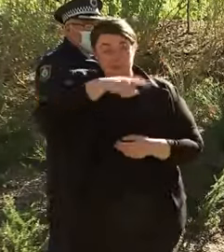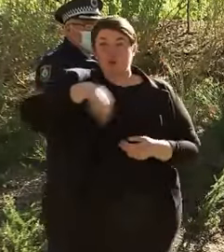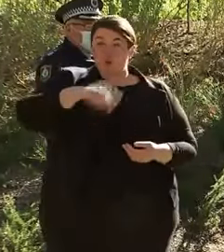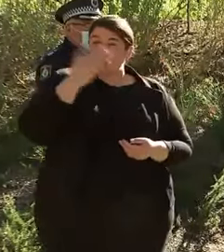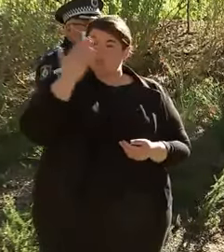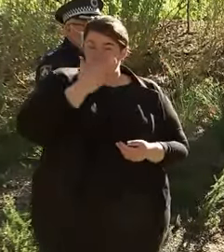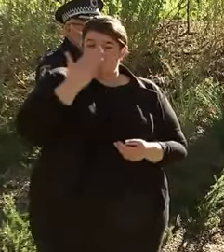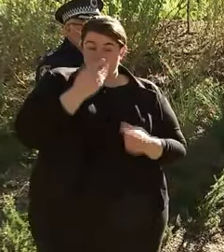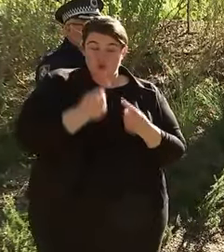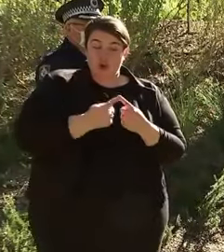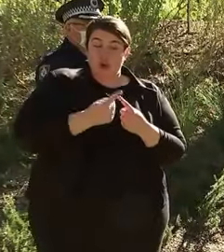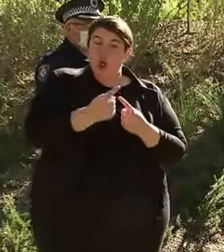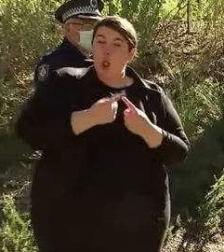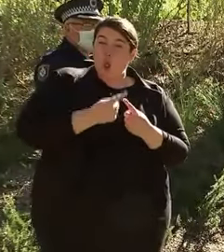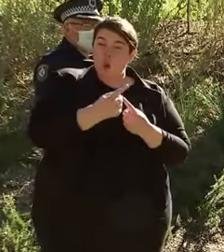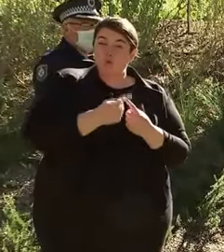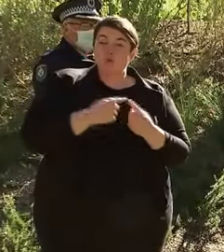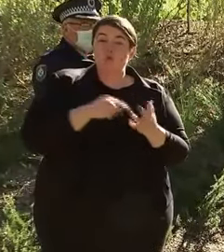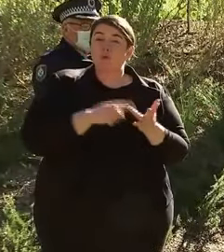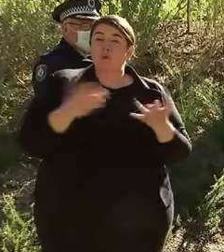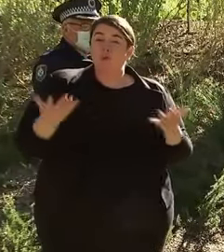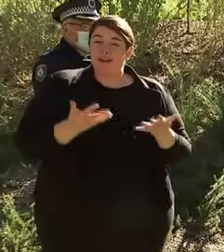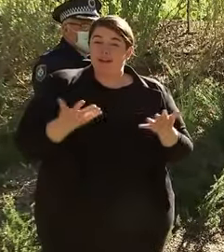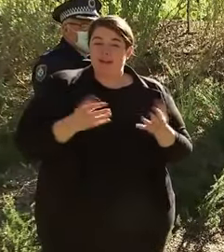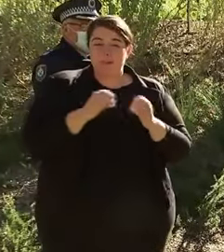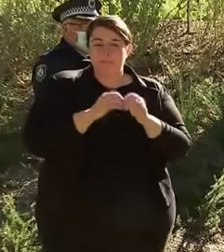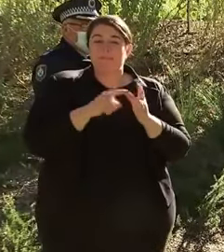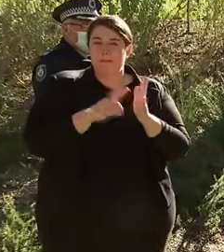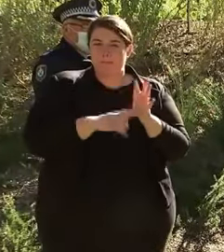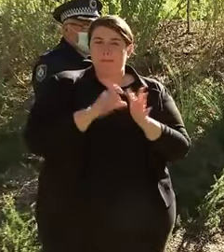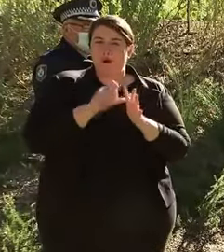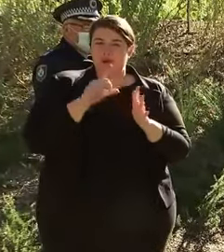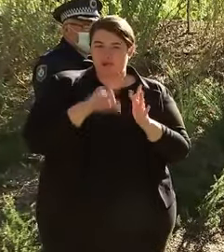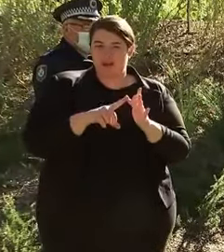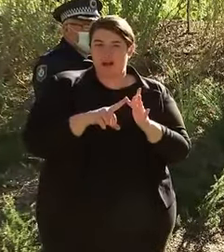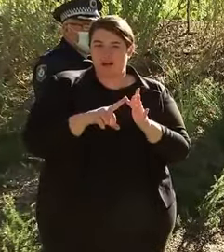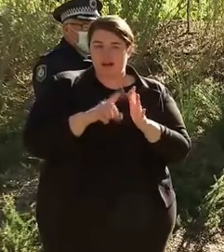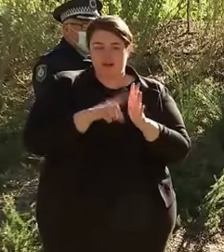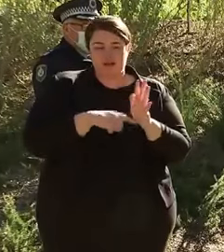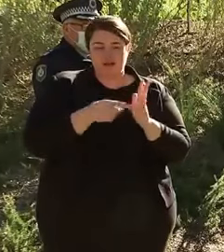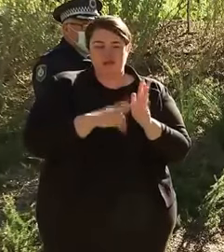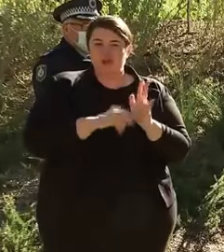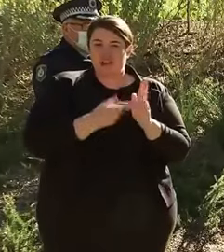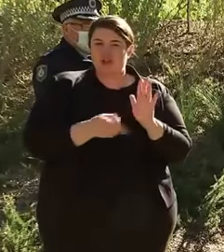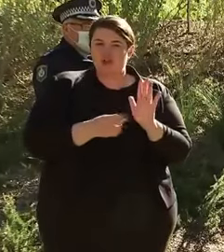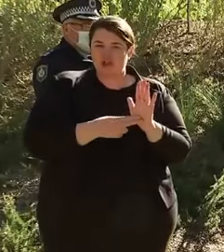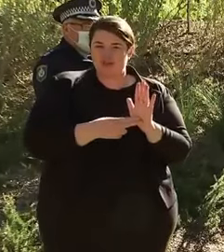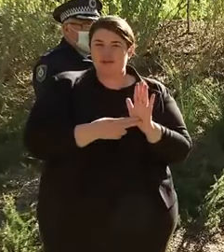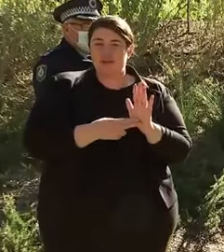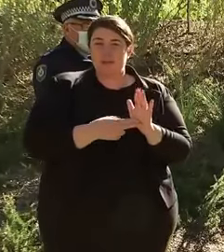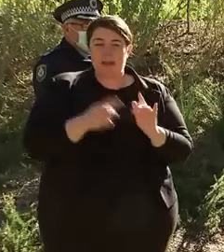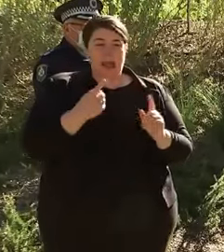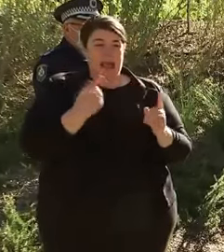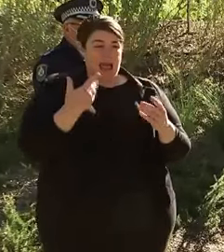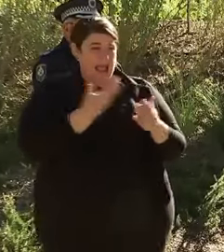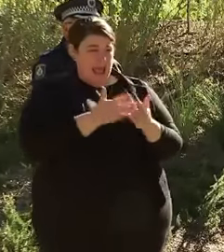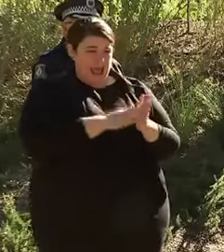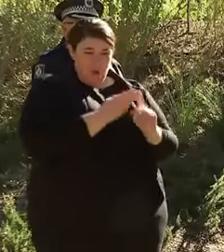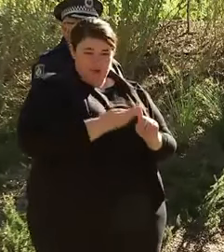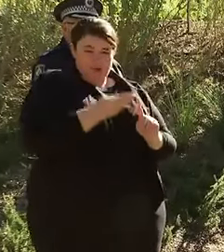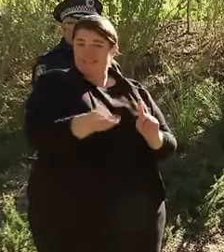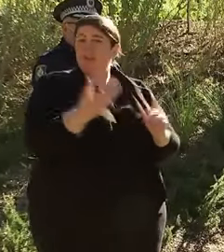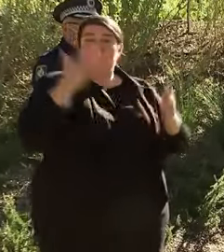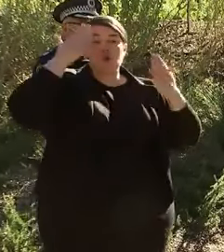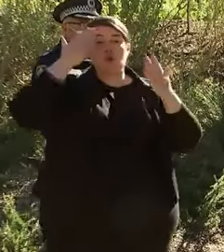in close proximity to Bondi Junction, and we just haven't found a link. Now, there